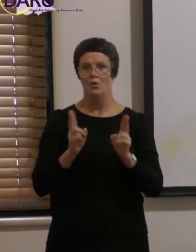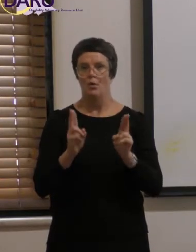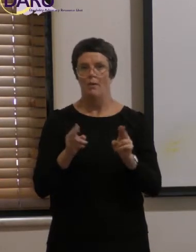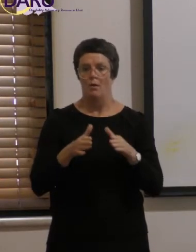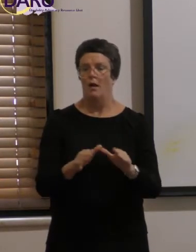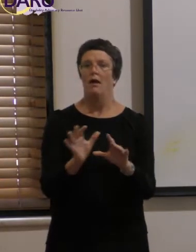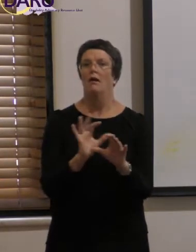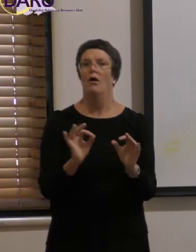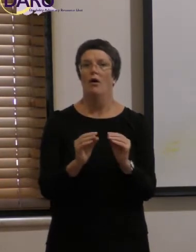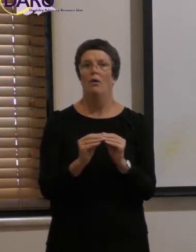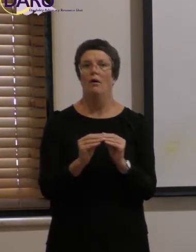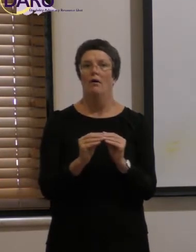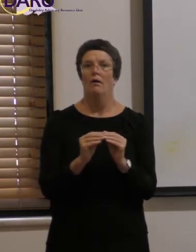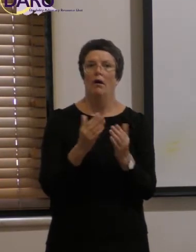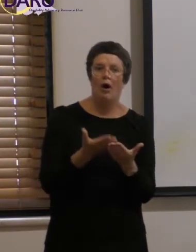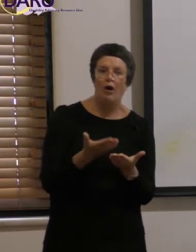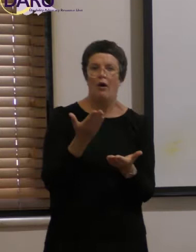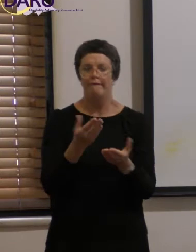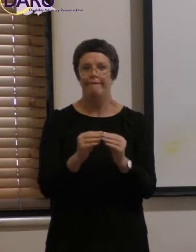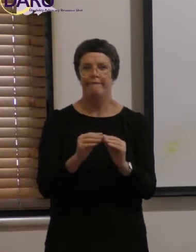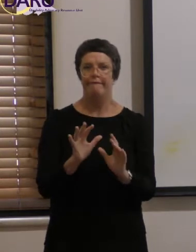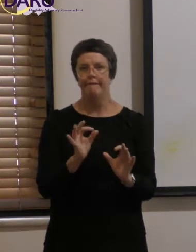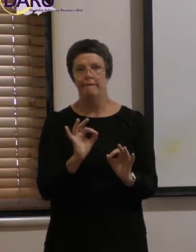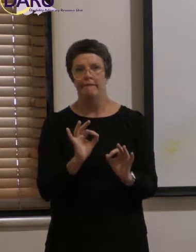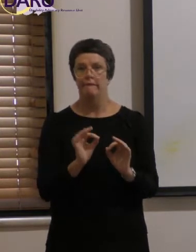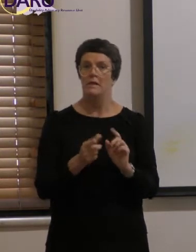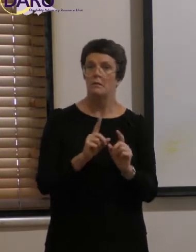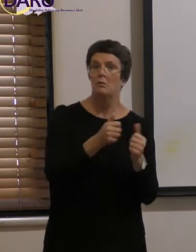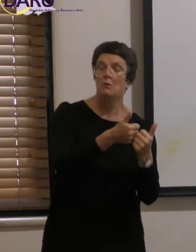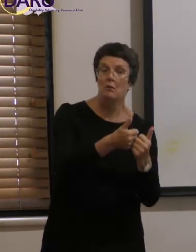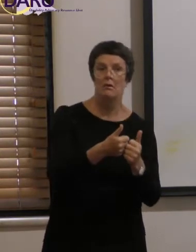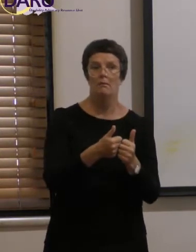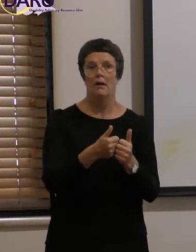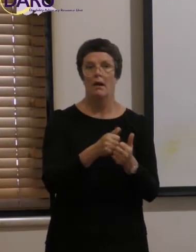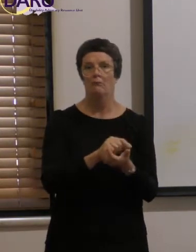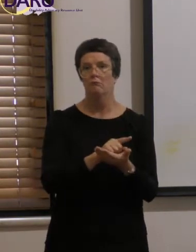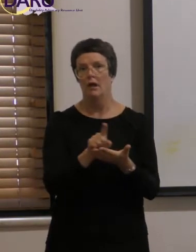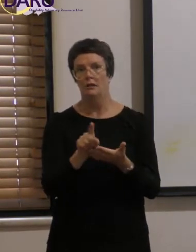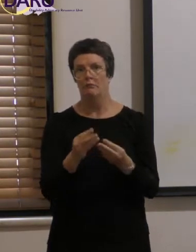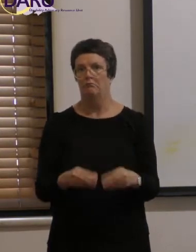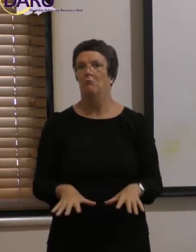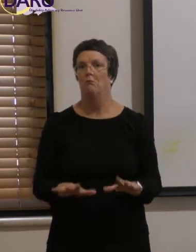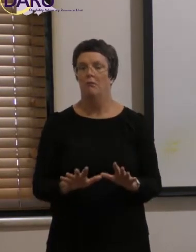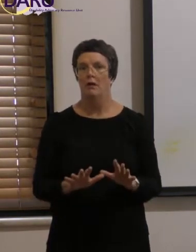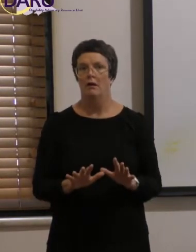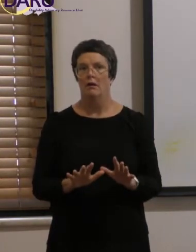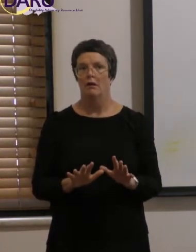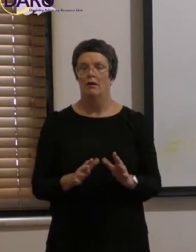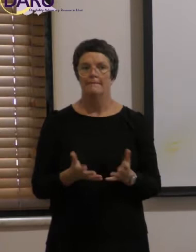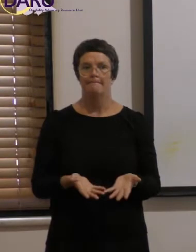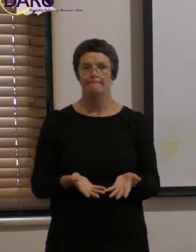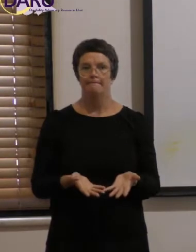we're thinking, okay, things are really getting better for kids with disability, and our system is becoming more inclusive. You often go back to a